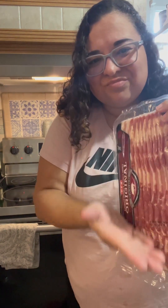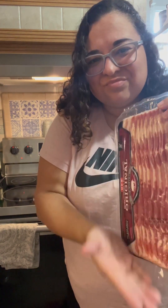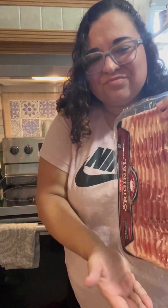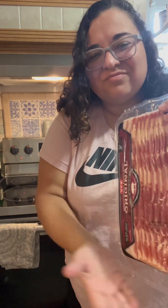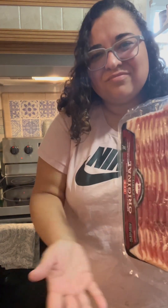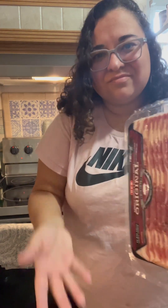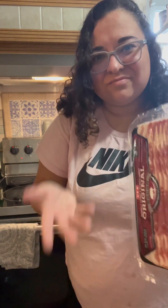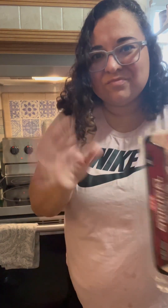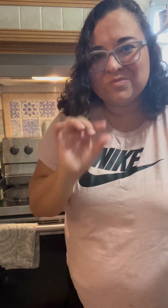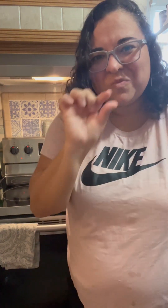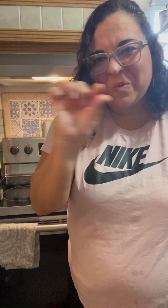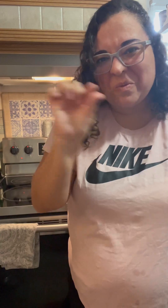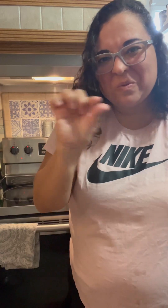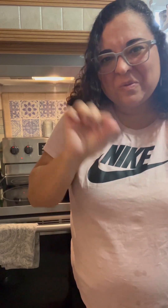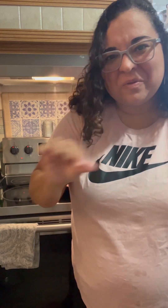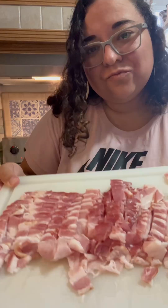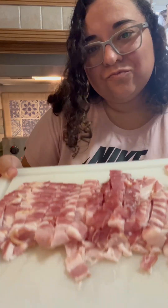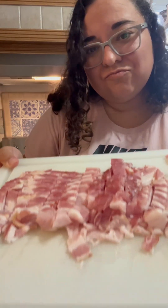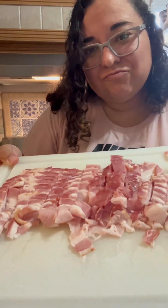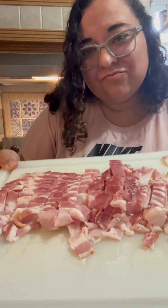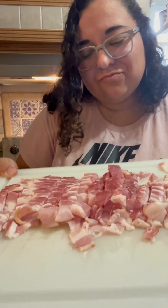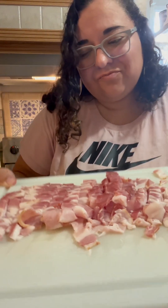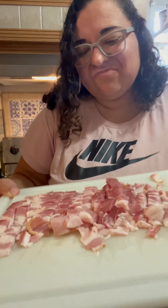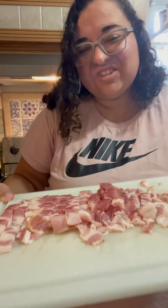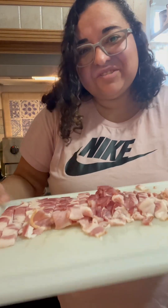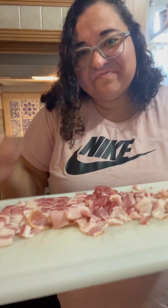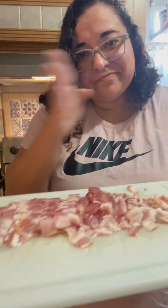into small strips here, just all the way across.